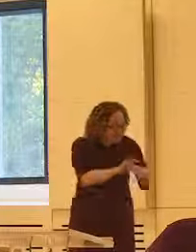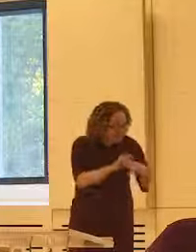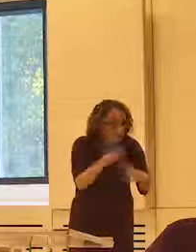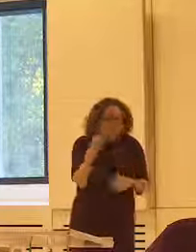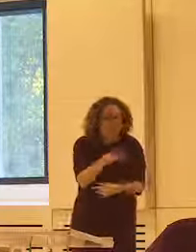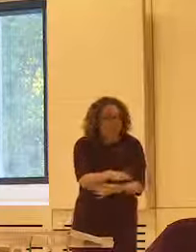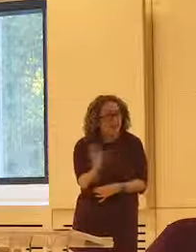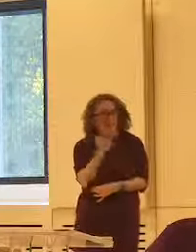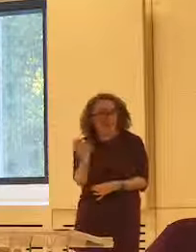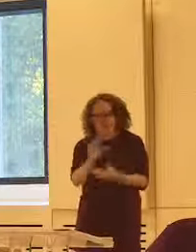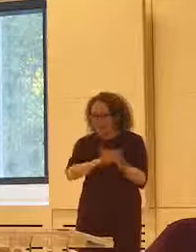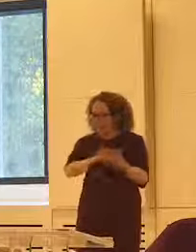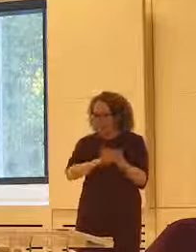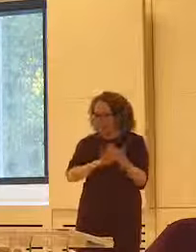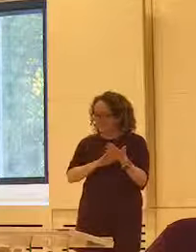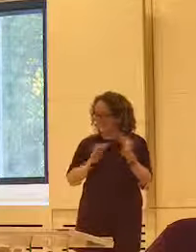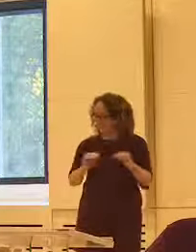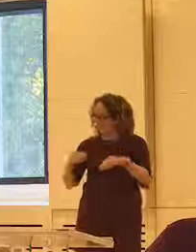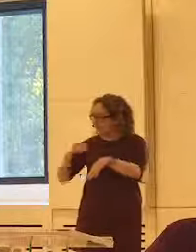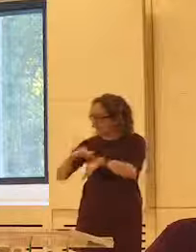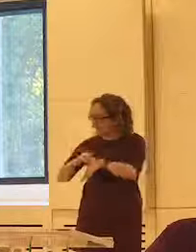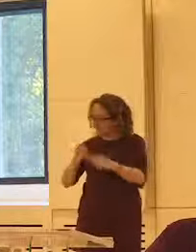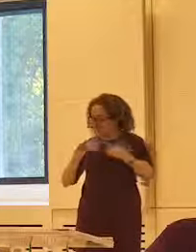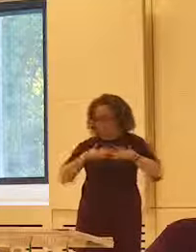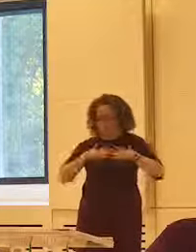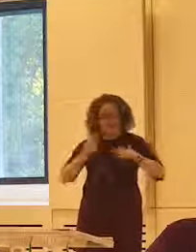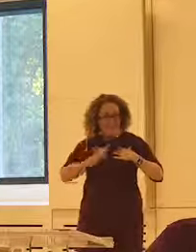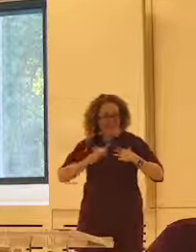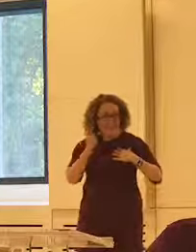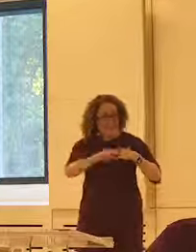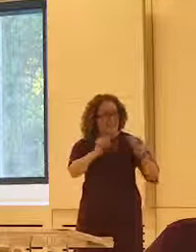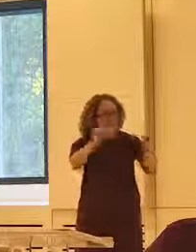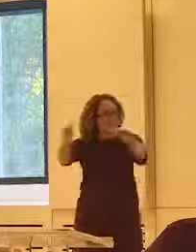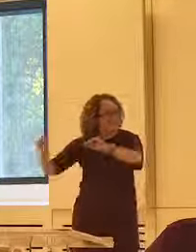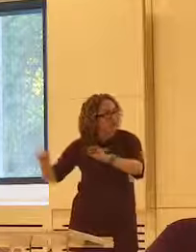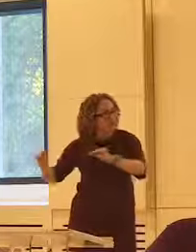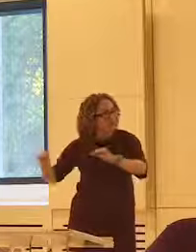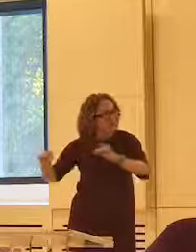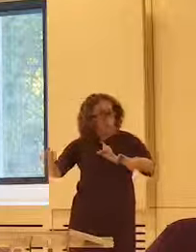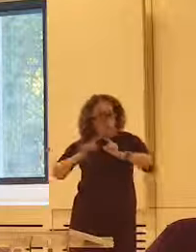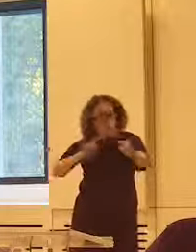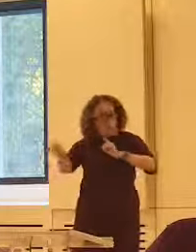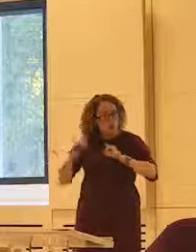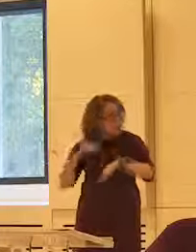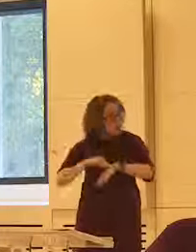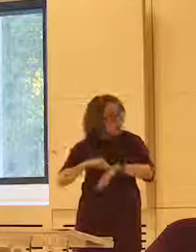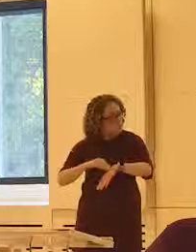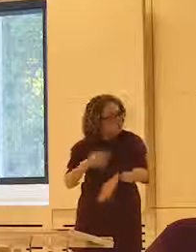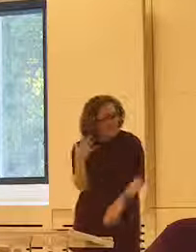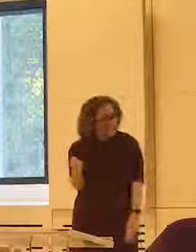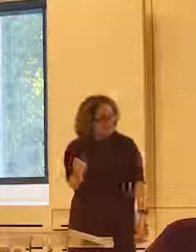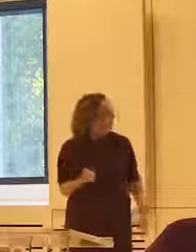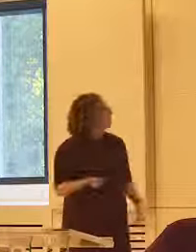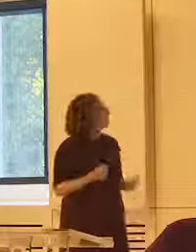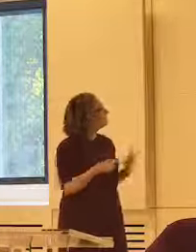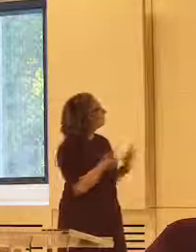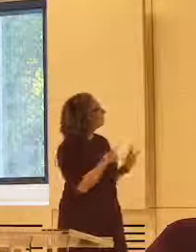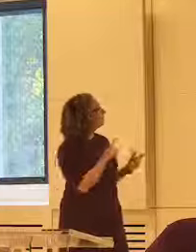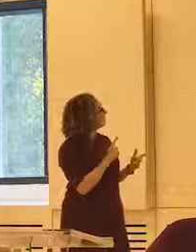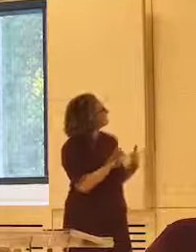develop those bonds between each other and an adult and a child, a teacher and a child? It's really difficult and has